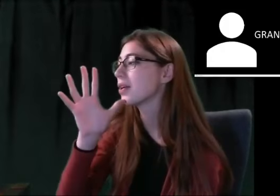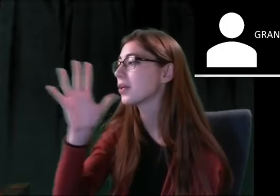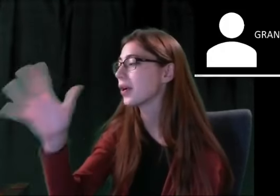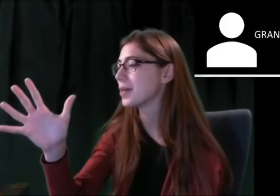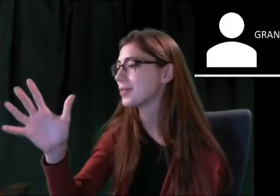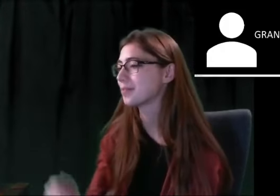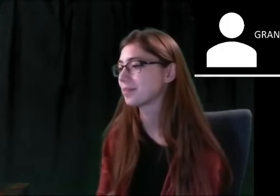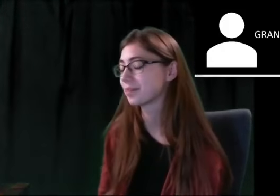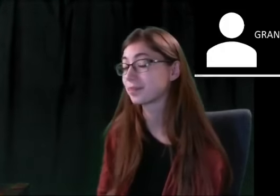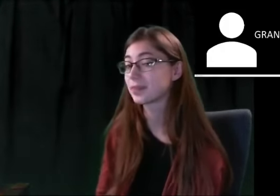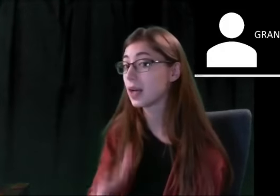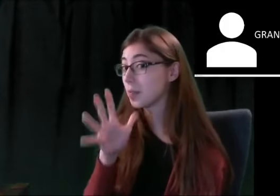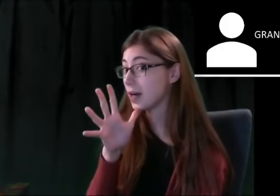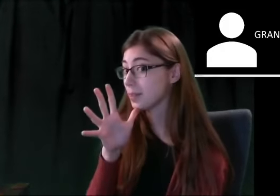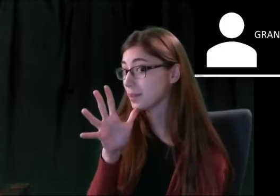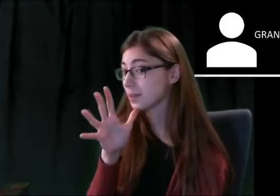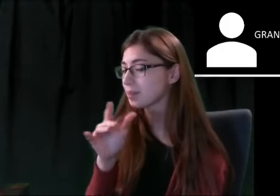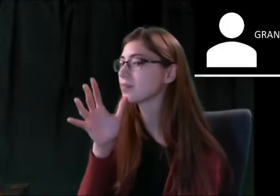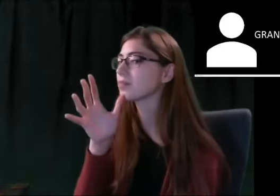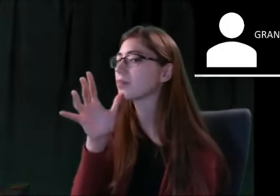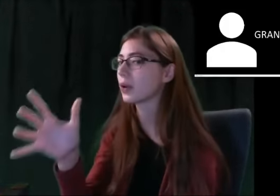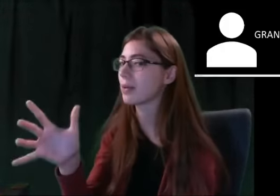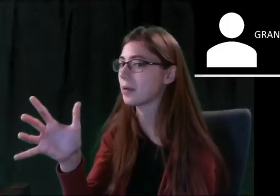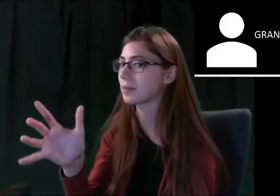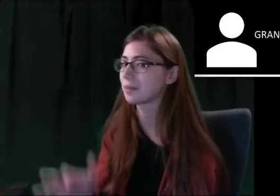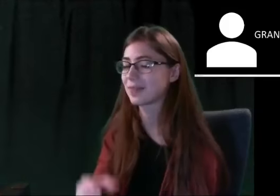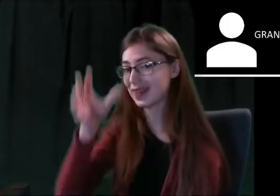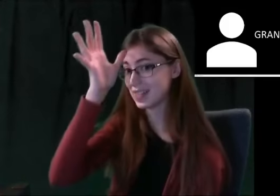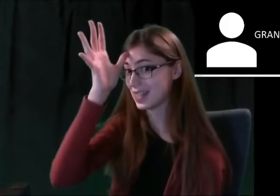grandma. Mom, grandma. Dad,